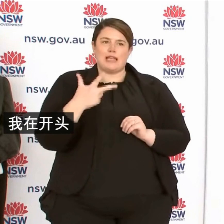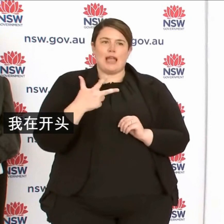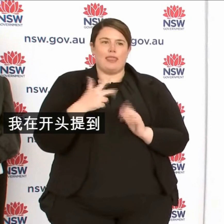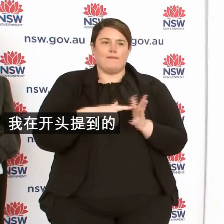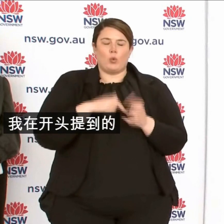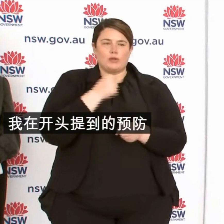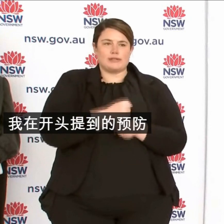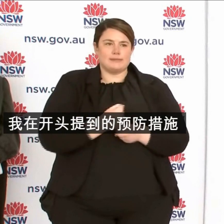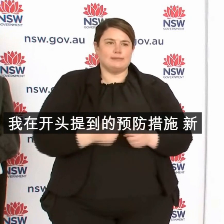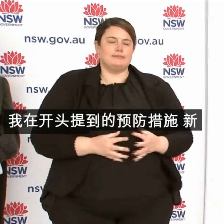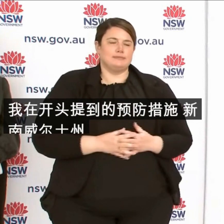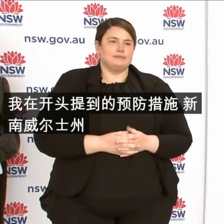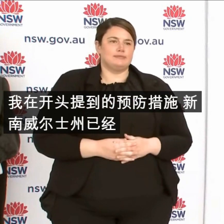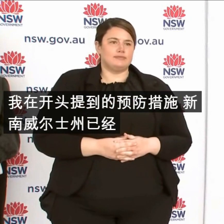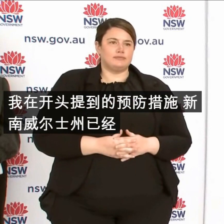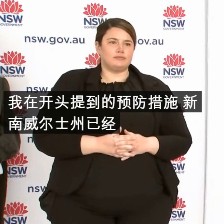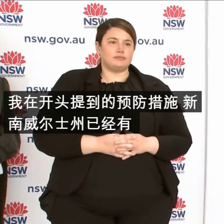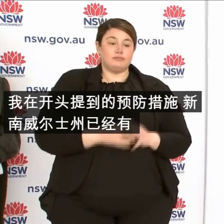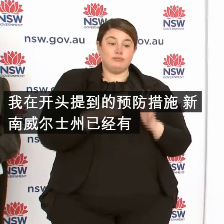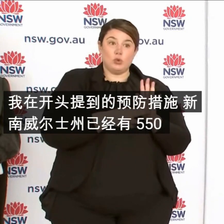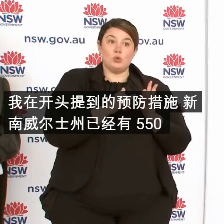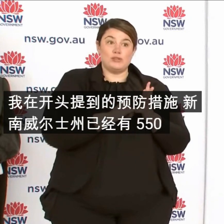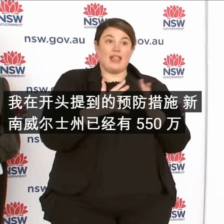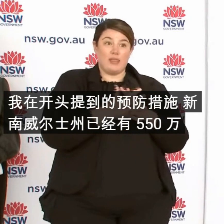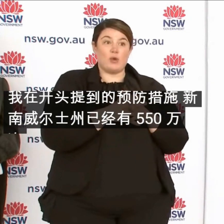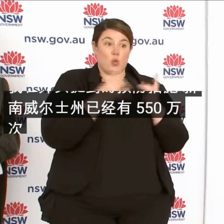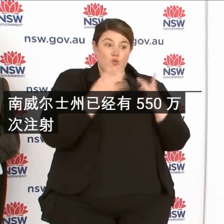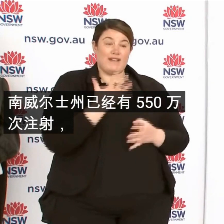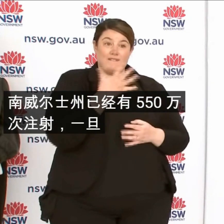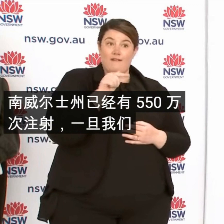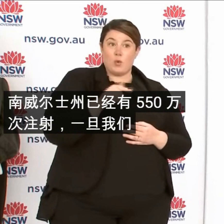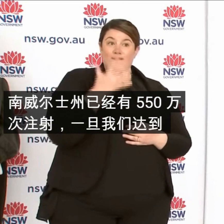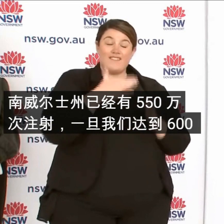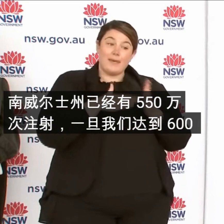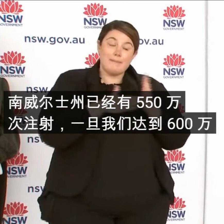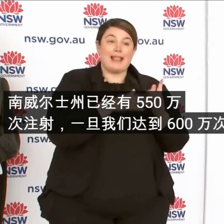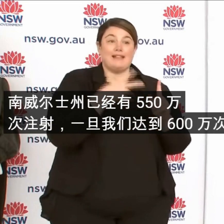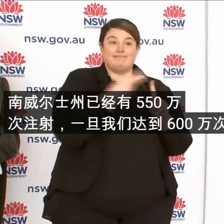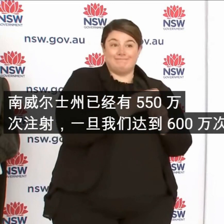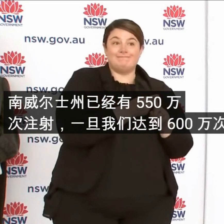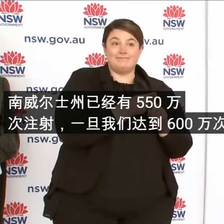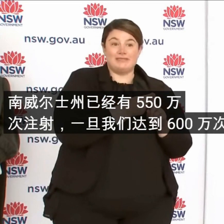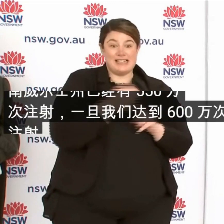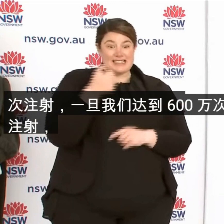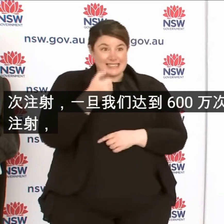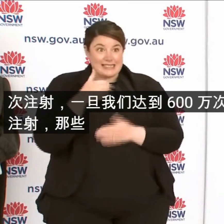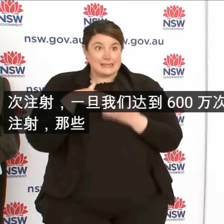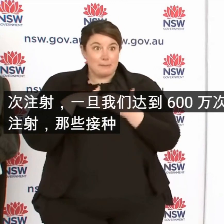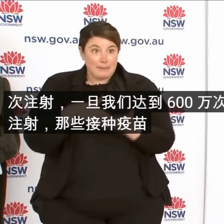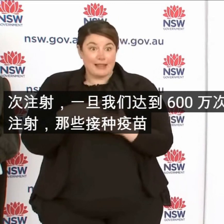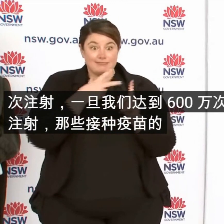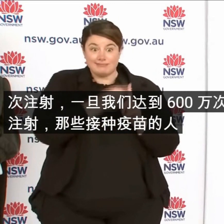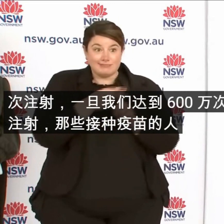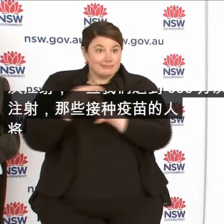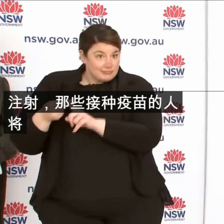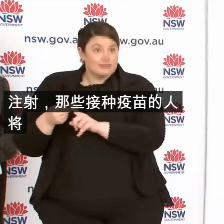I mentioned at the outset, New South Wales is already up to 5.5 million jabs, and once we get to 6 million jabs, those that are